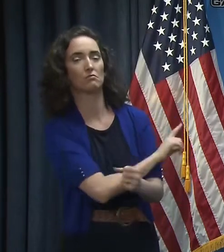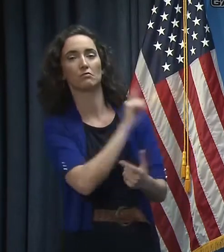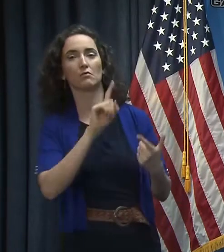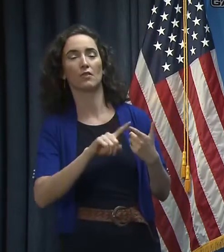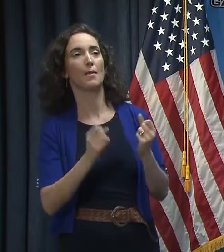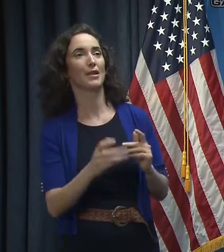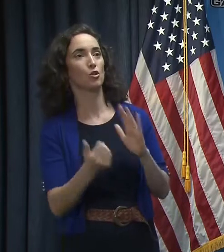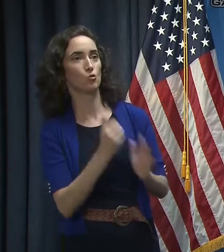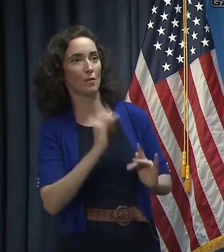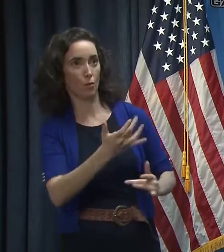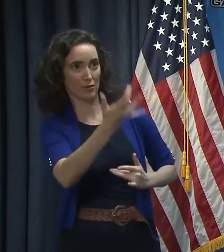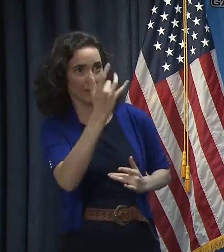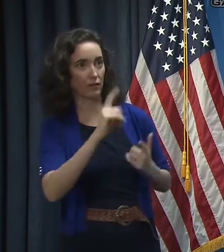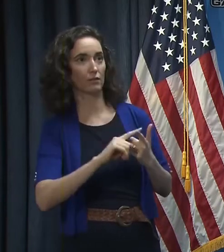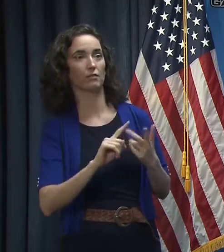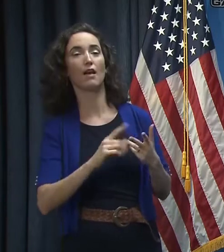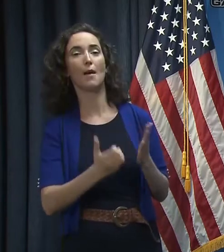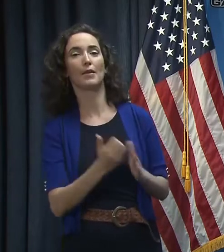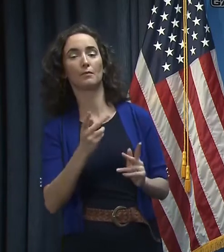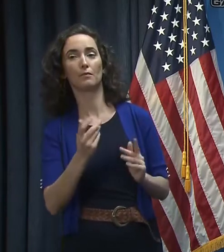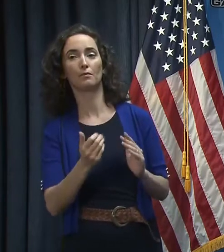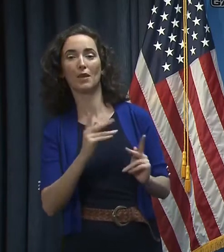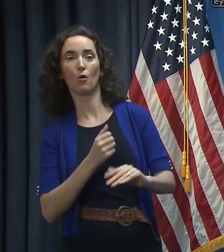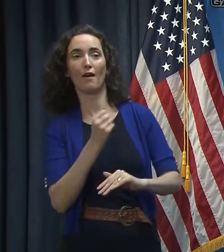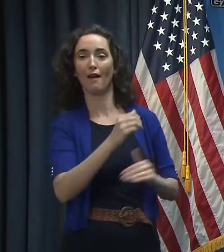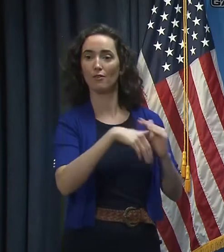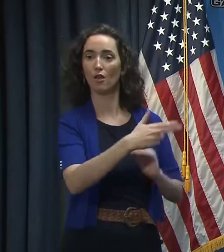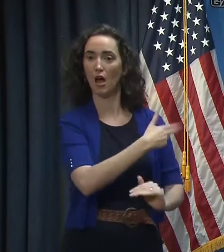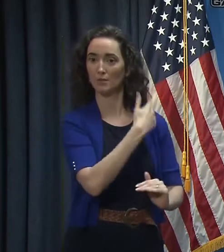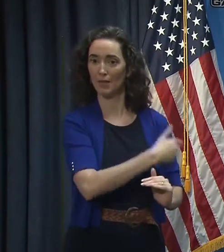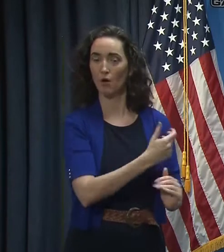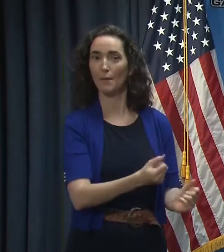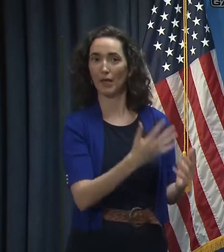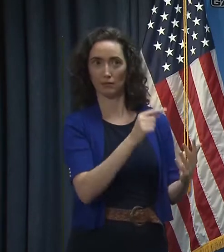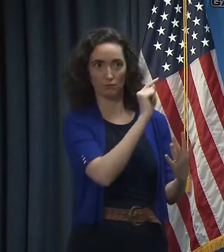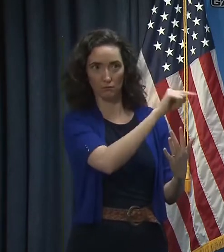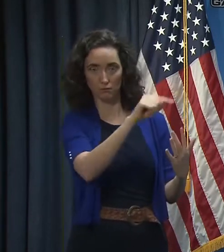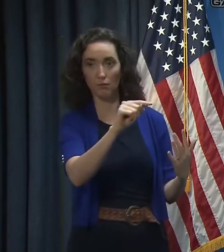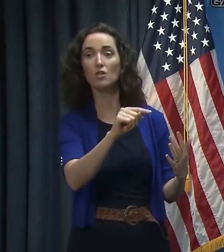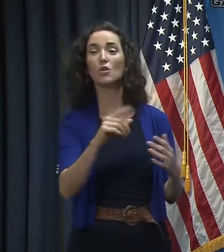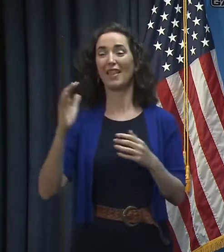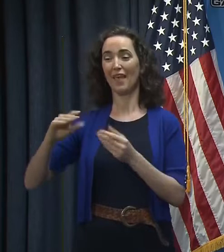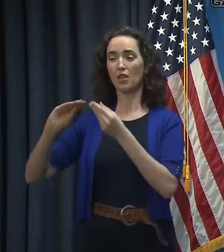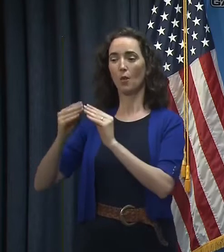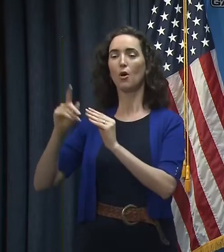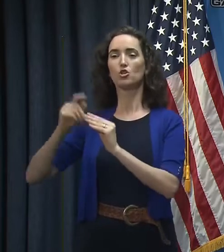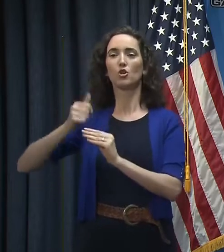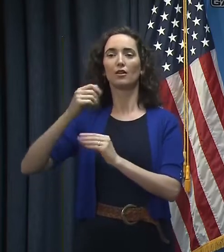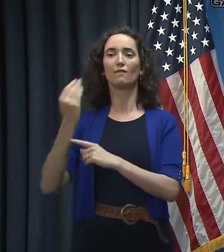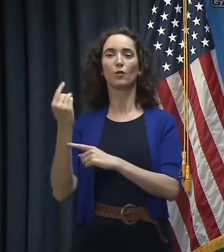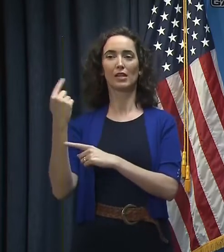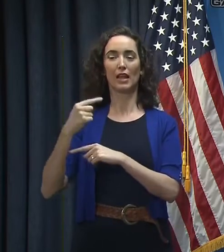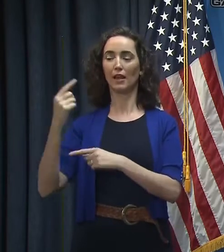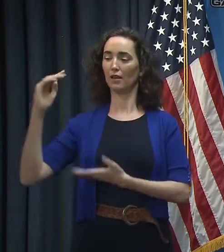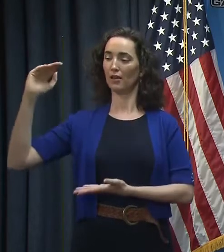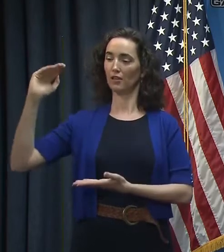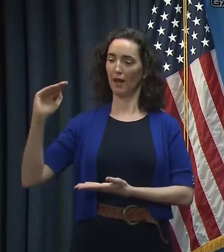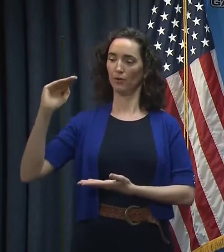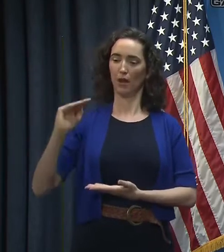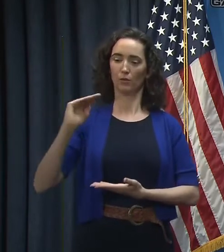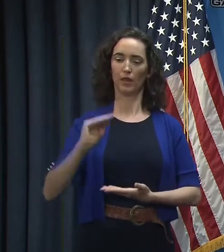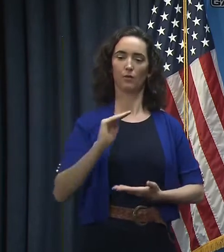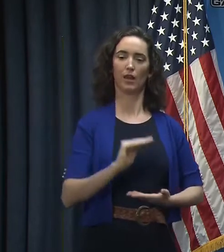and hospitalizations. And these should all be going down for at least 14 days, while Louisiana is using that time